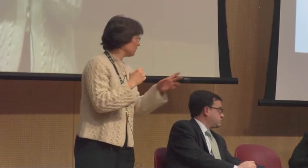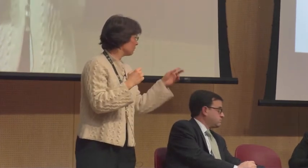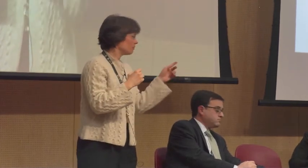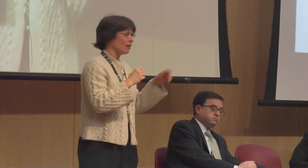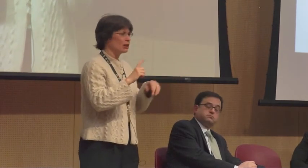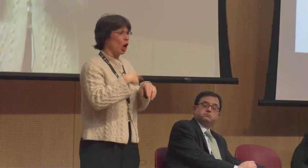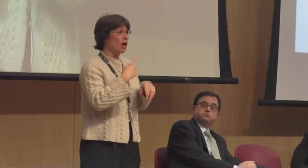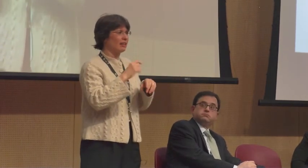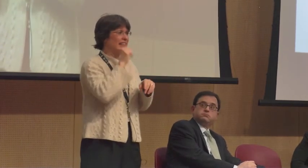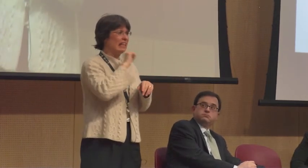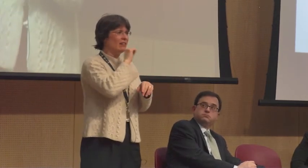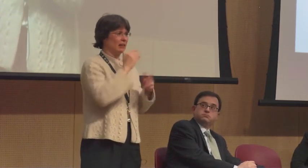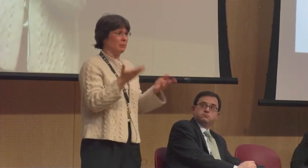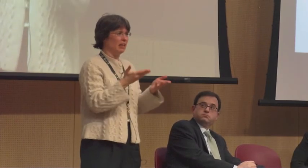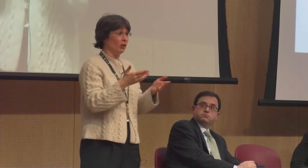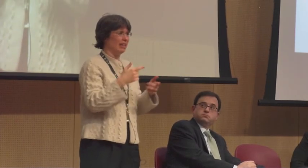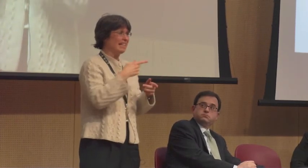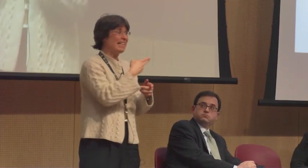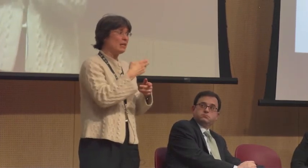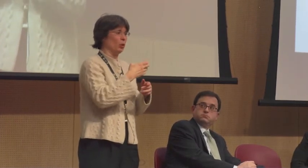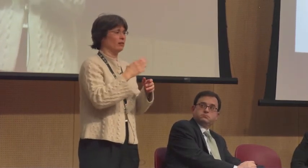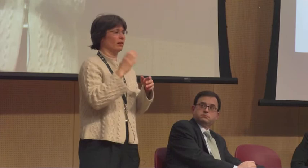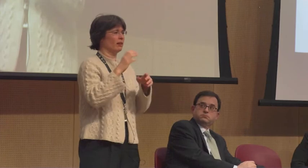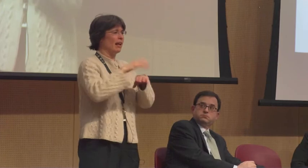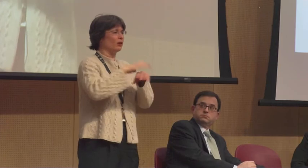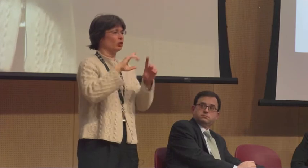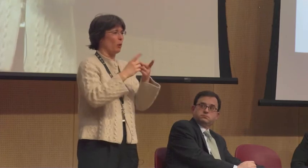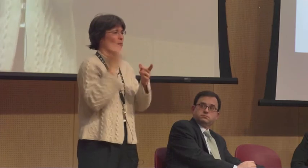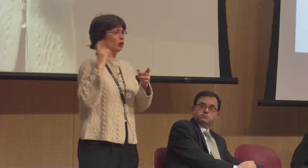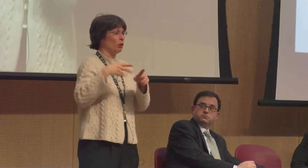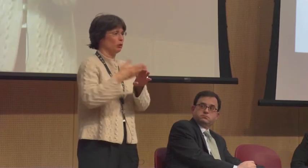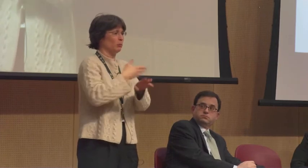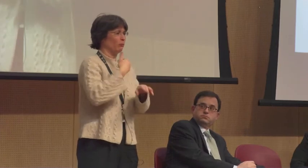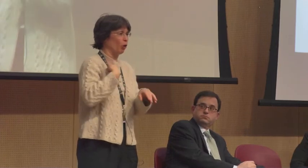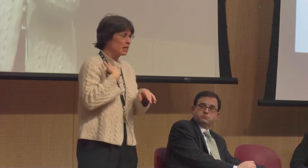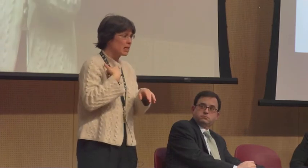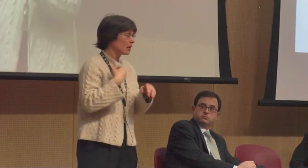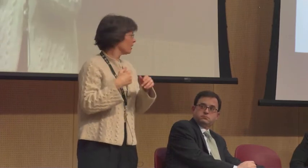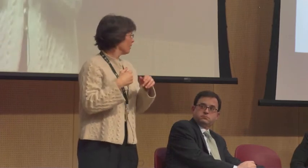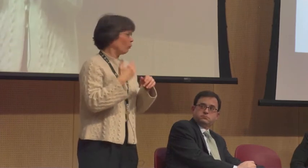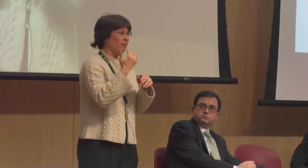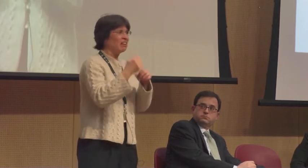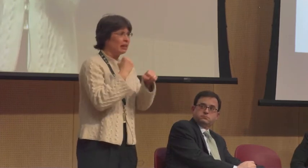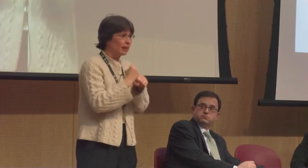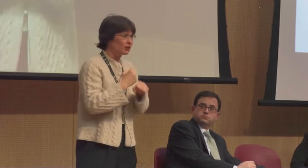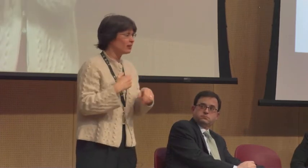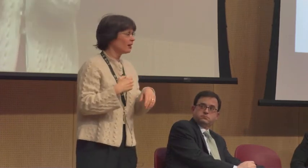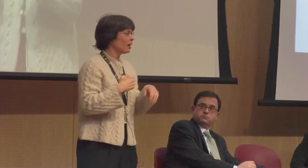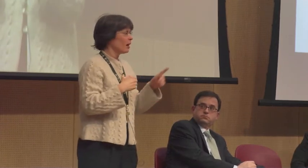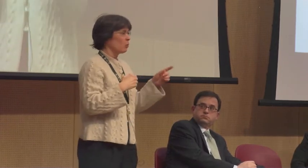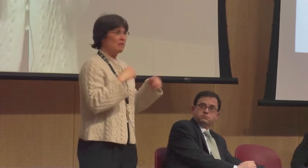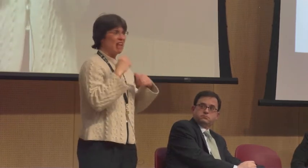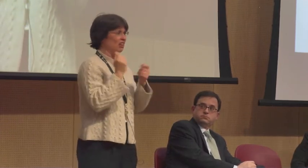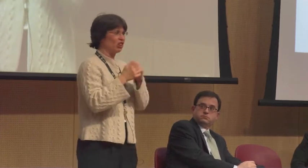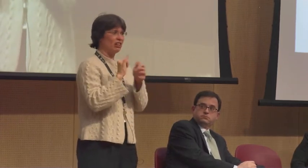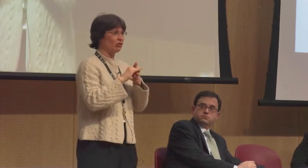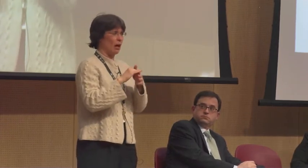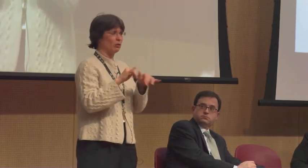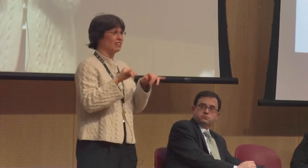mean, as long as Stephen has been here, he was the English department chairperson before me for 15 years. We've not changed that. We